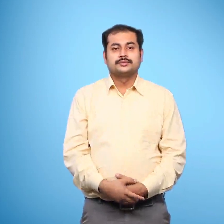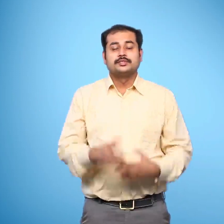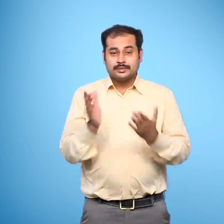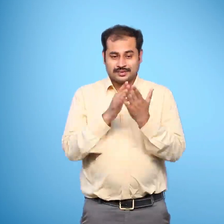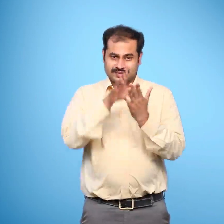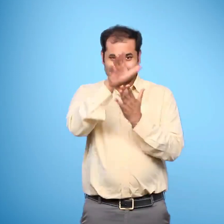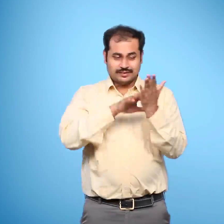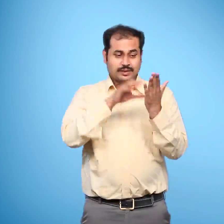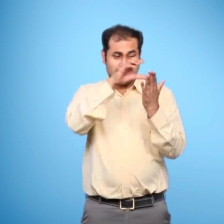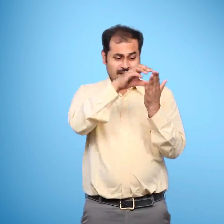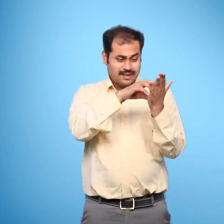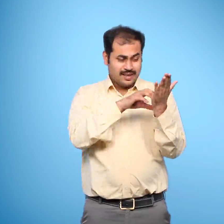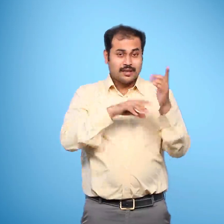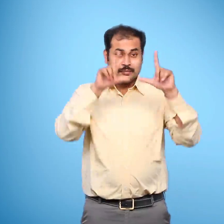There are 5 pictures,